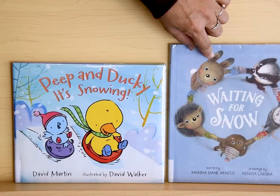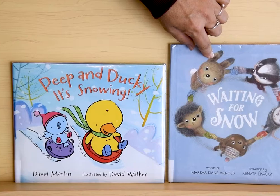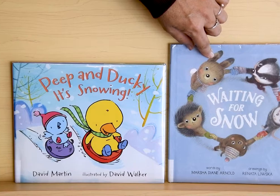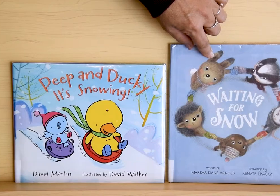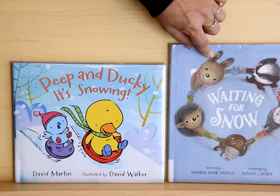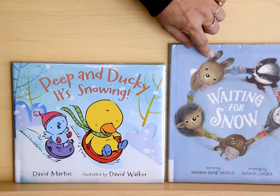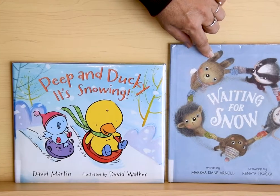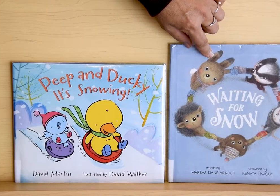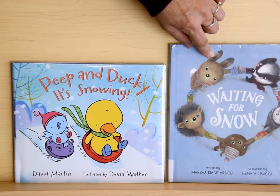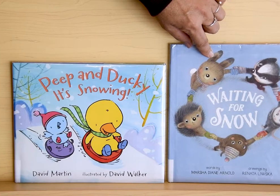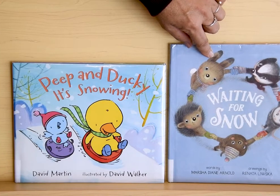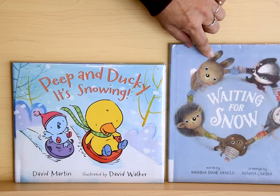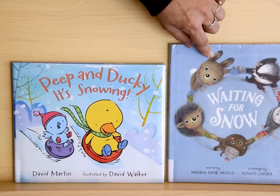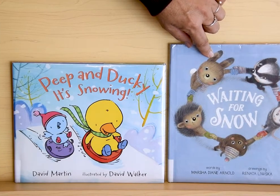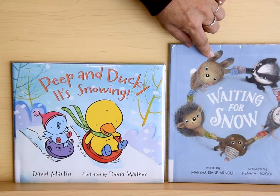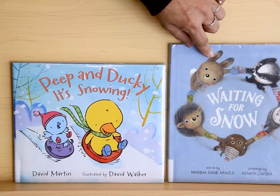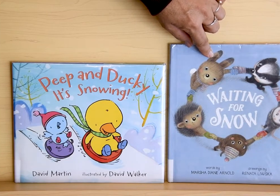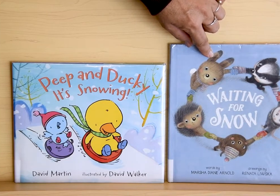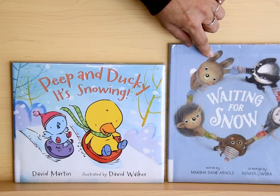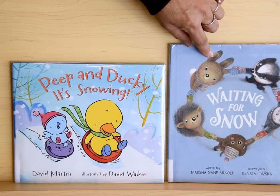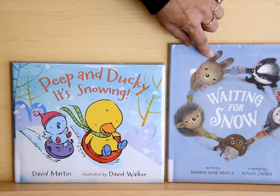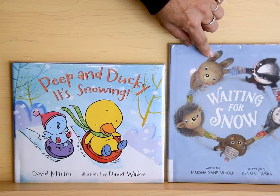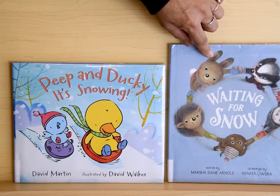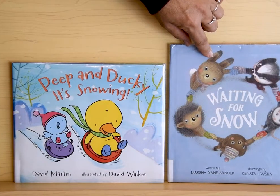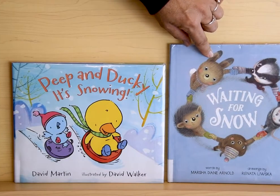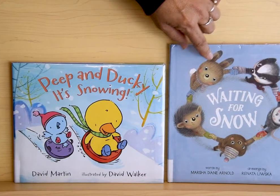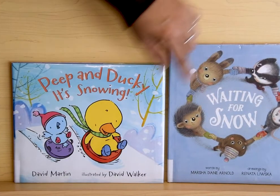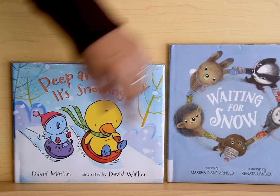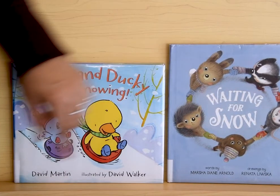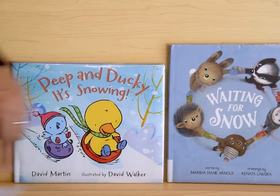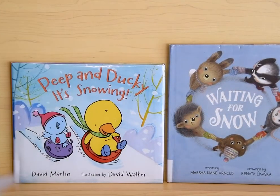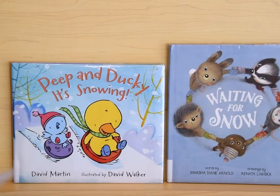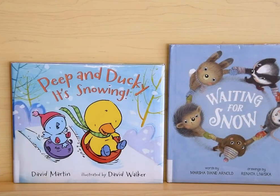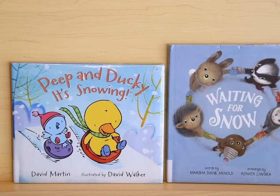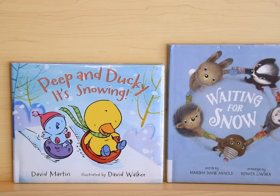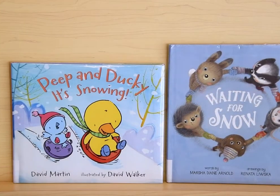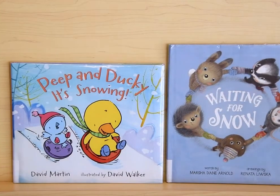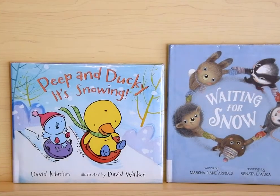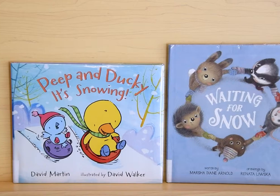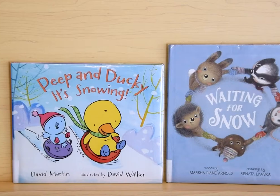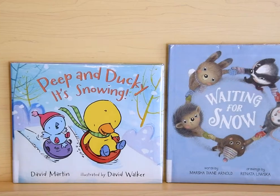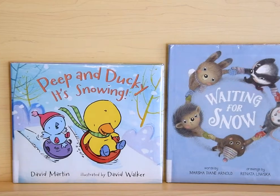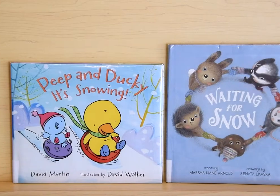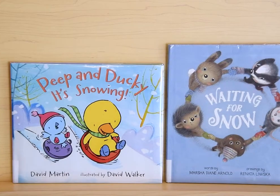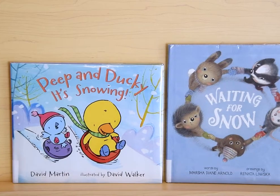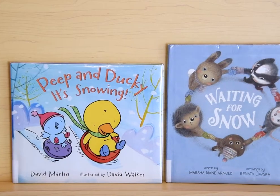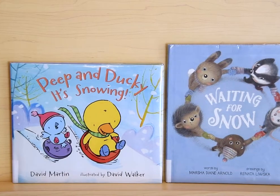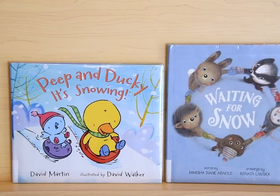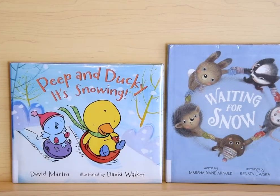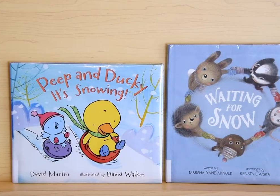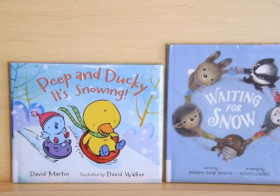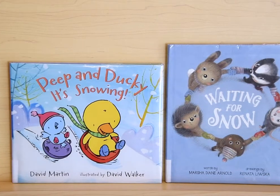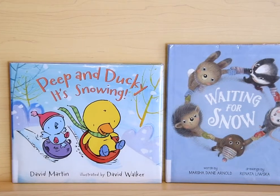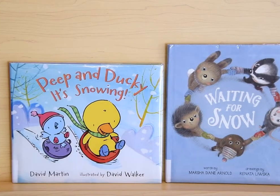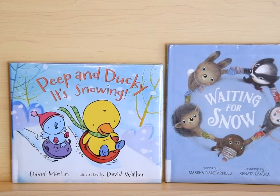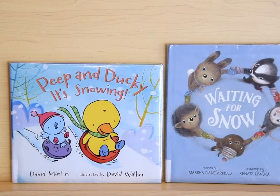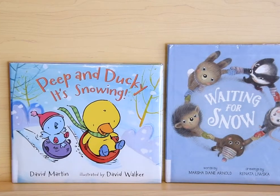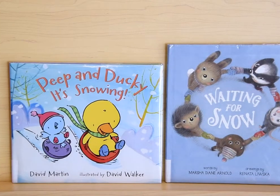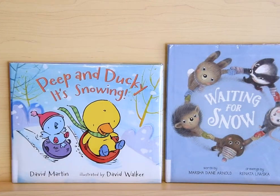for it to snow. When his friends Hedgehog and the rest explain that everything